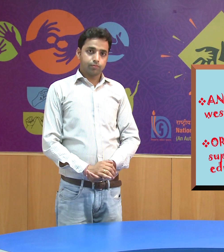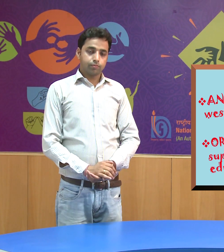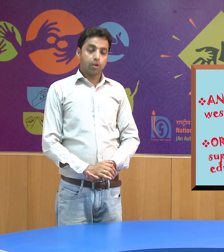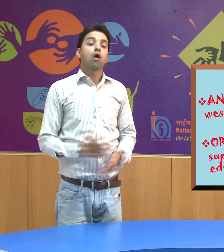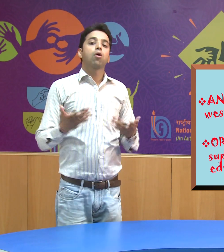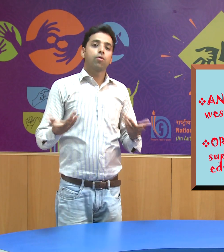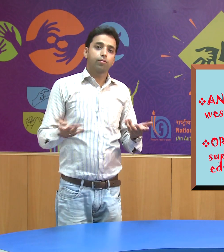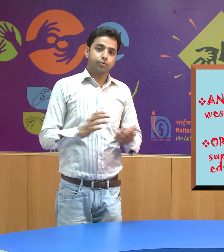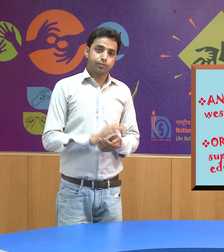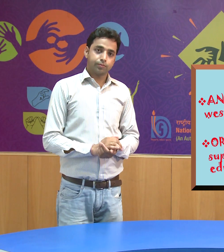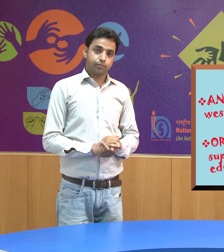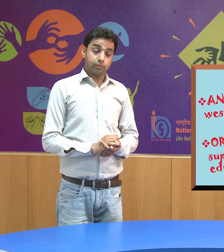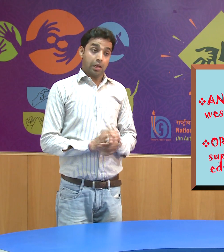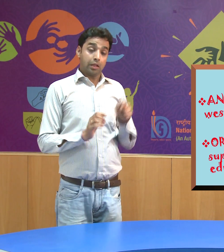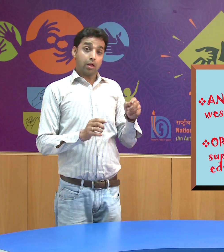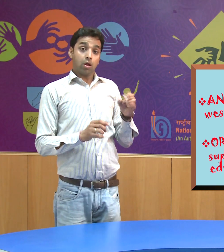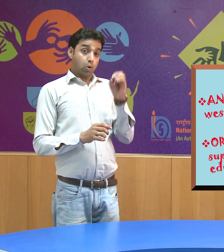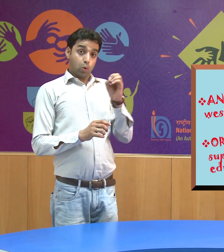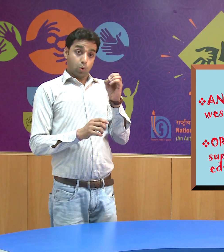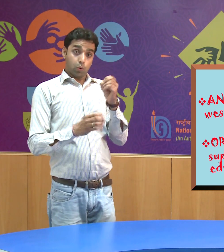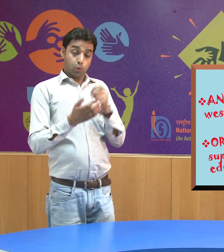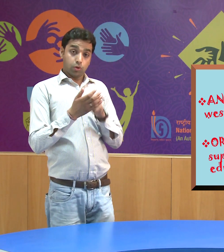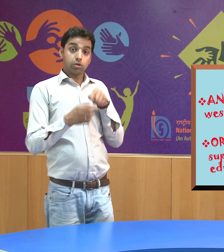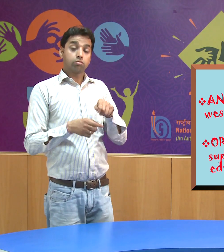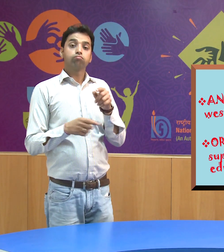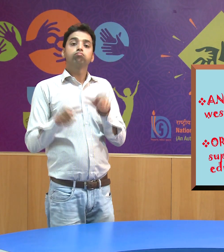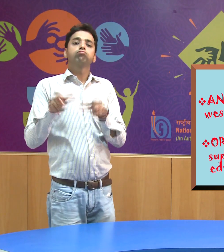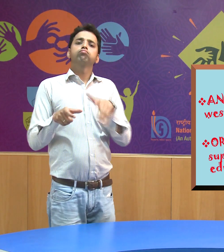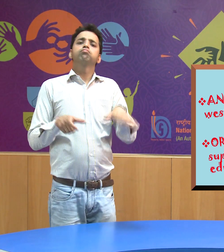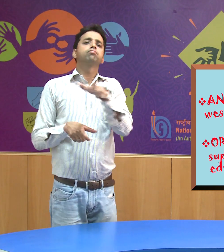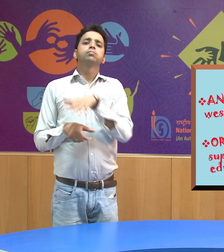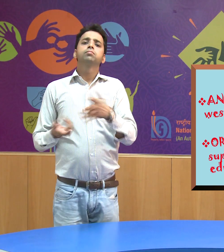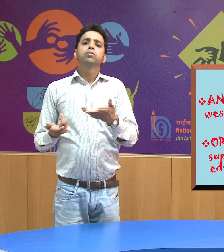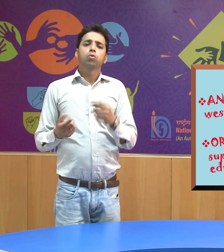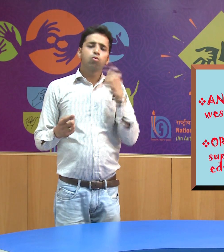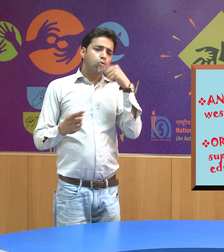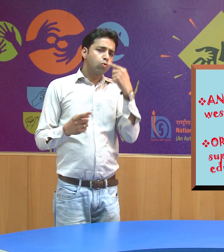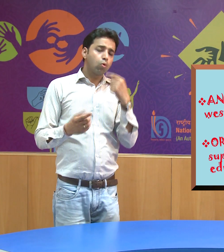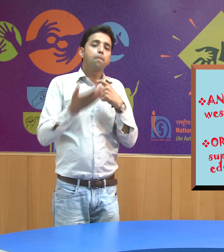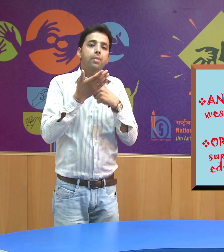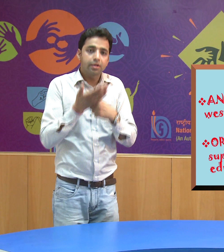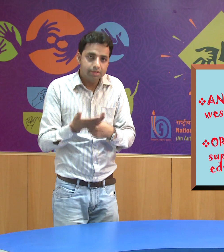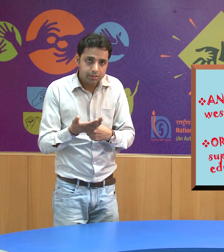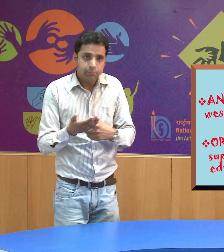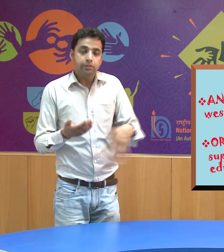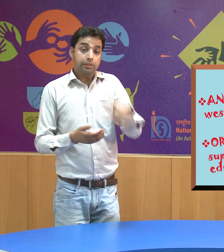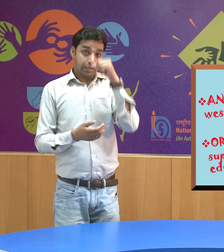However, the Orientalists were those people who respected the Indian culture,